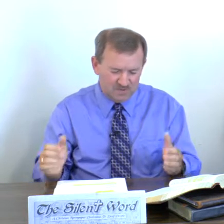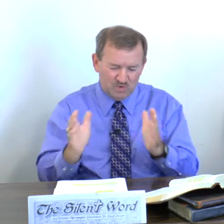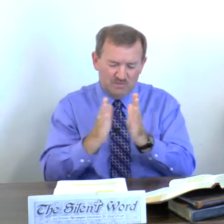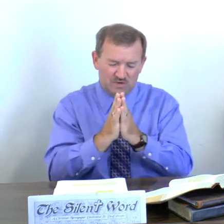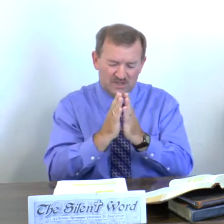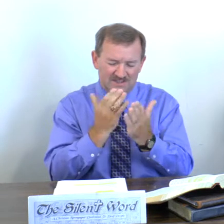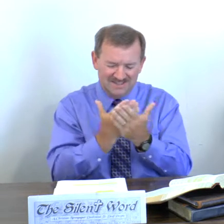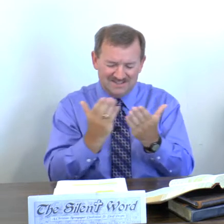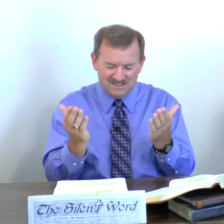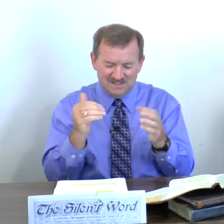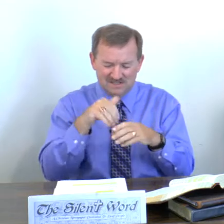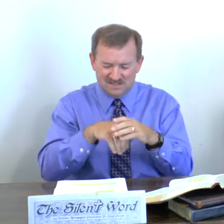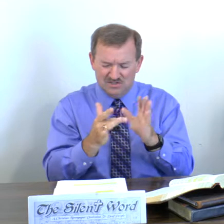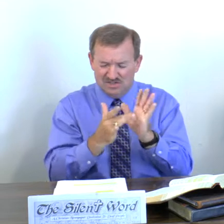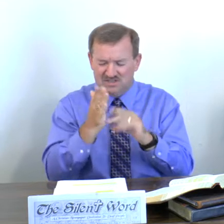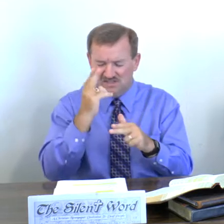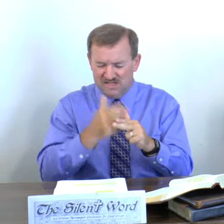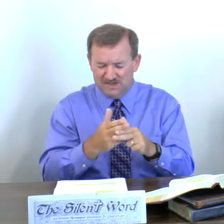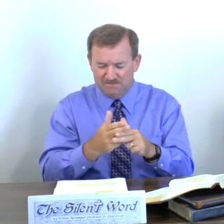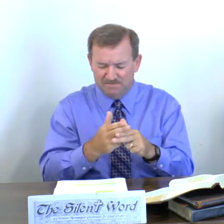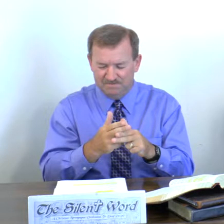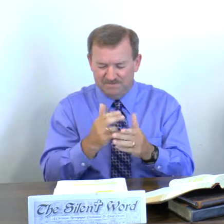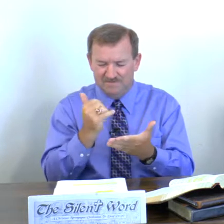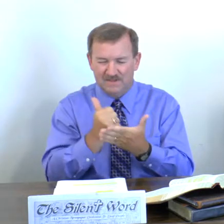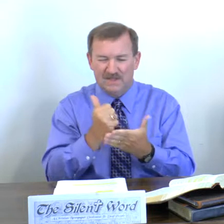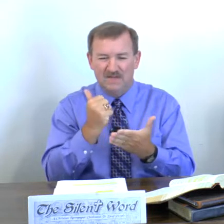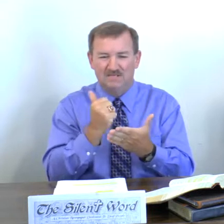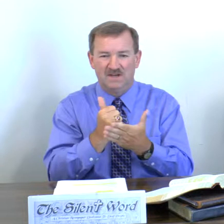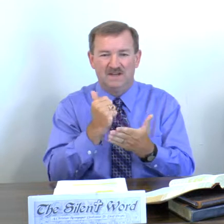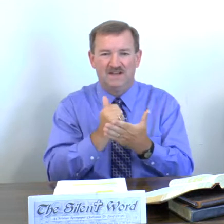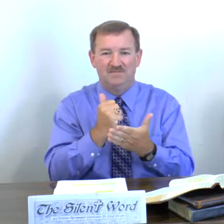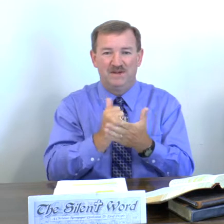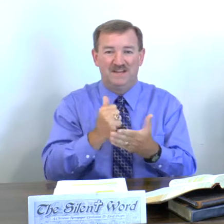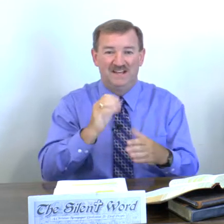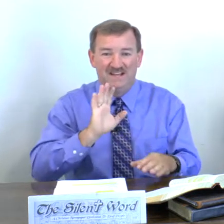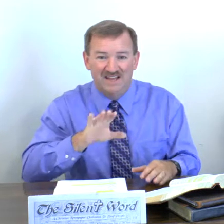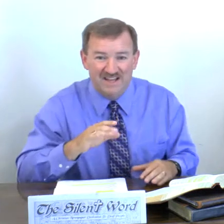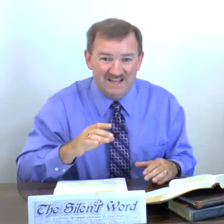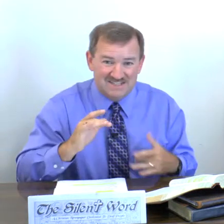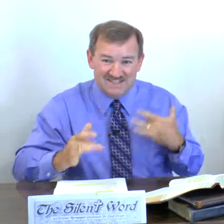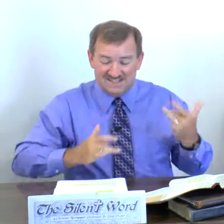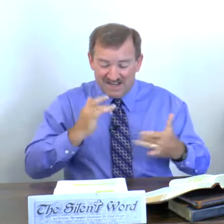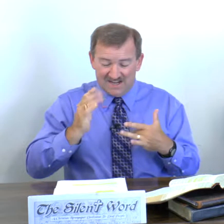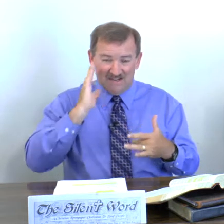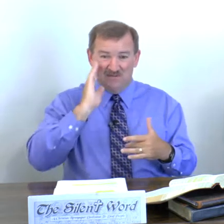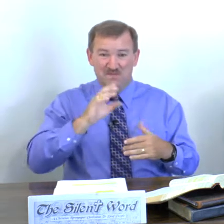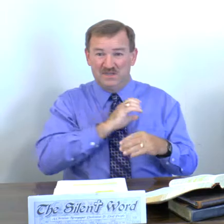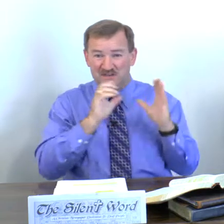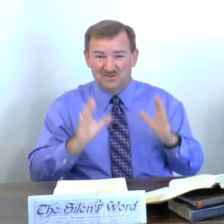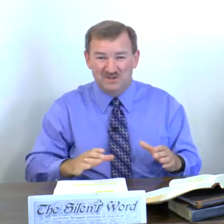We pray these things in Jesus' name. Amen. Amen. It's exciting to be a